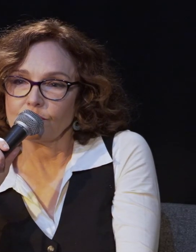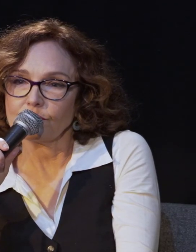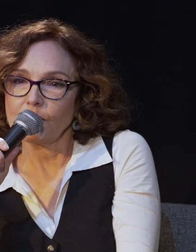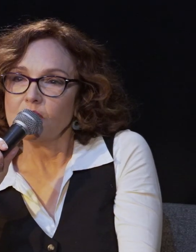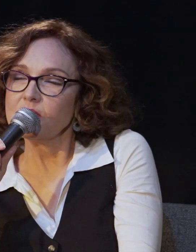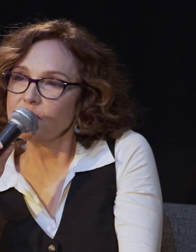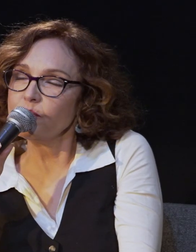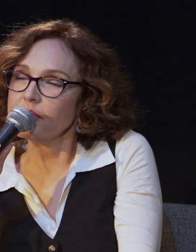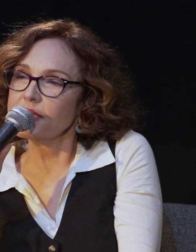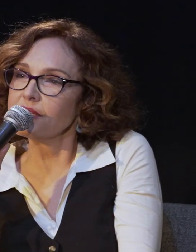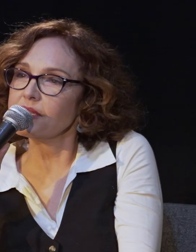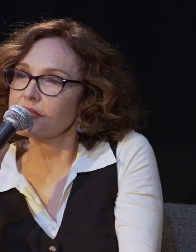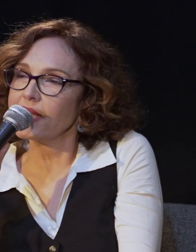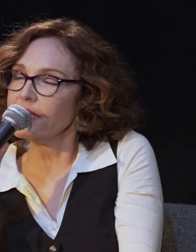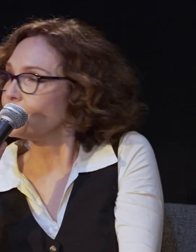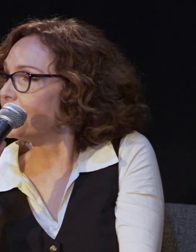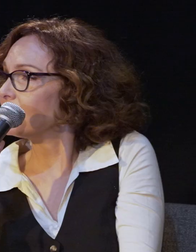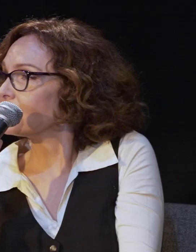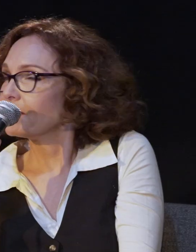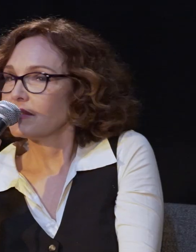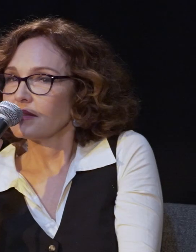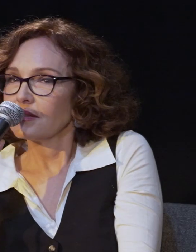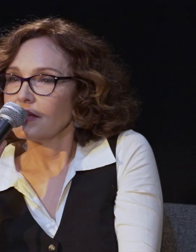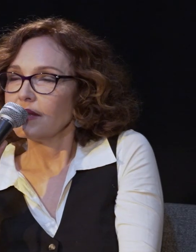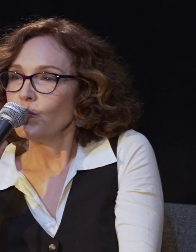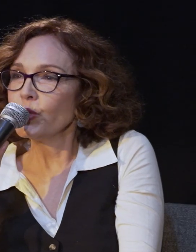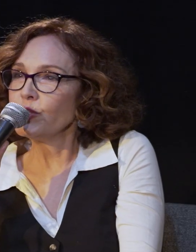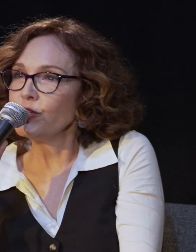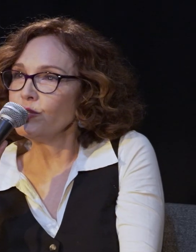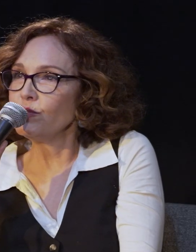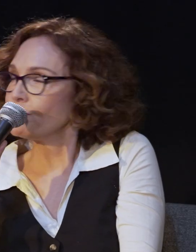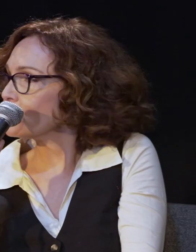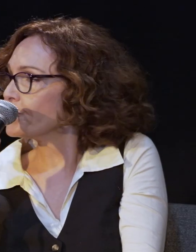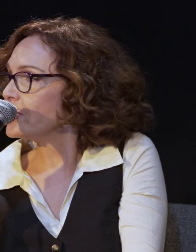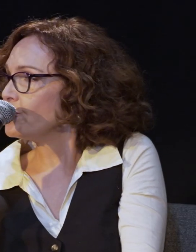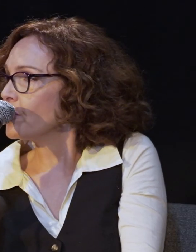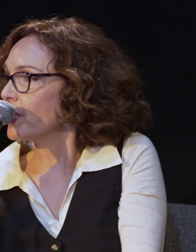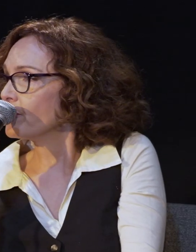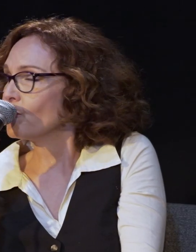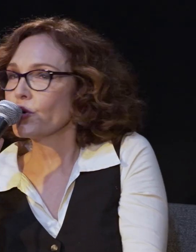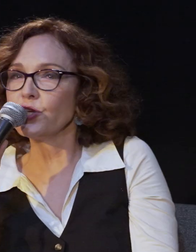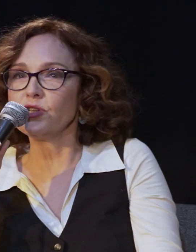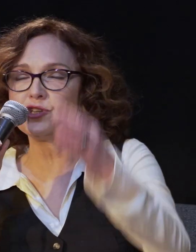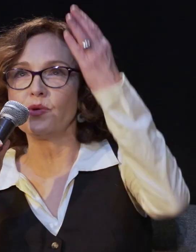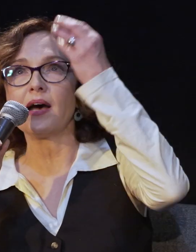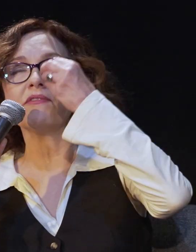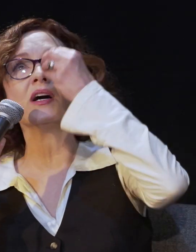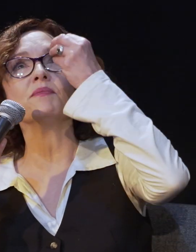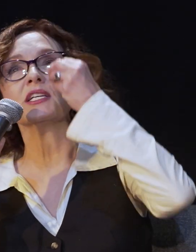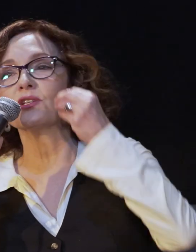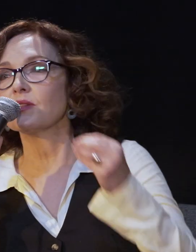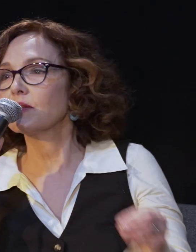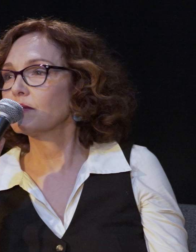beep. Since this latest one? No, from the original one. Did you do surgery? Did you go under? Did you